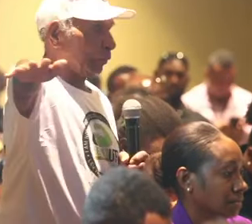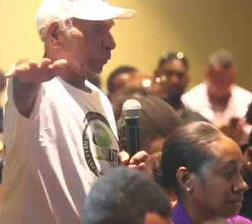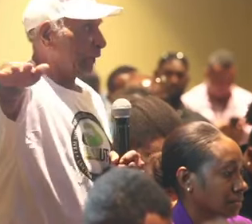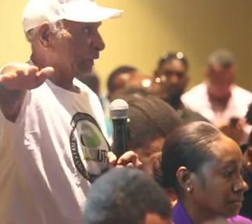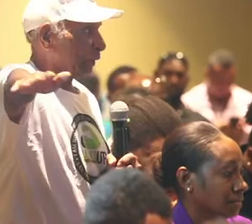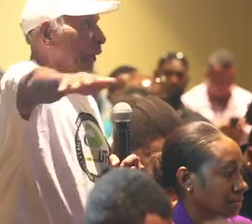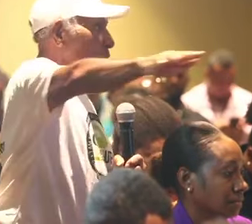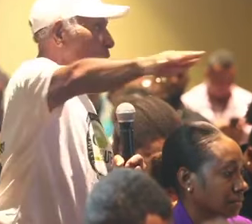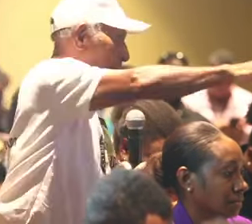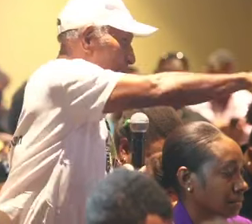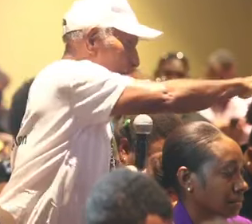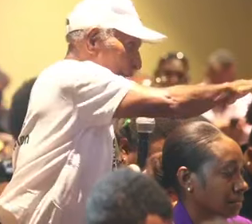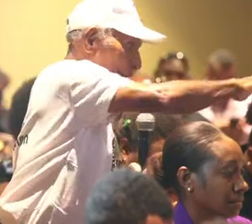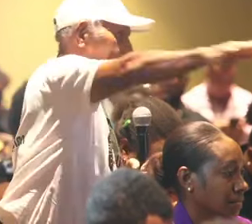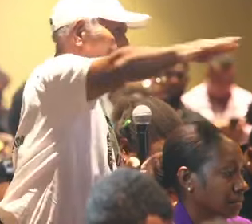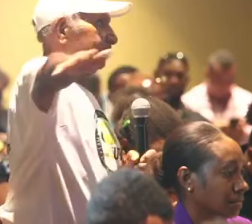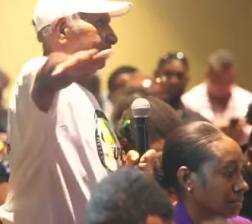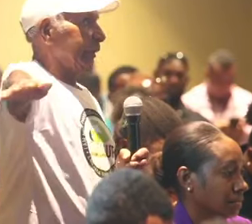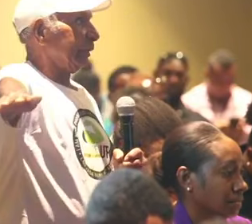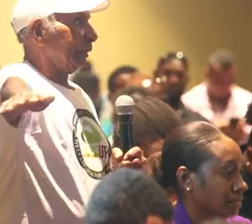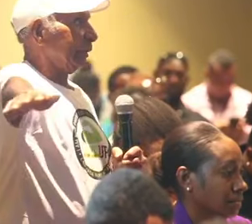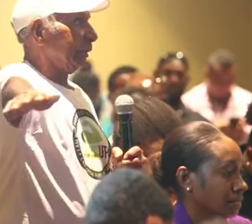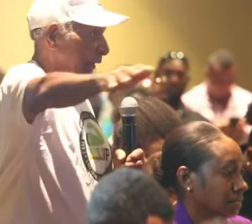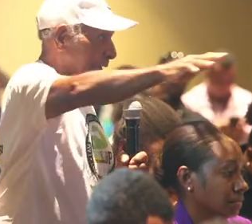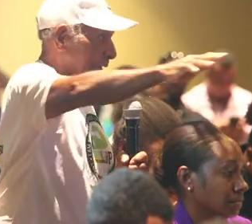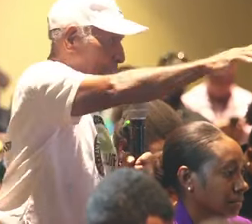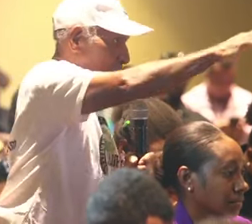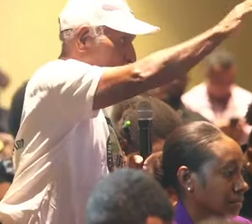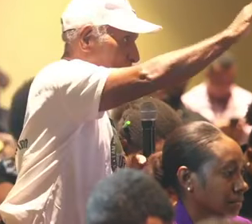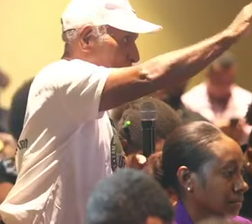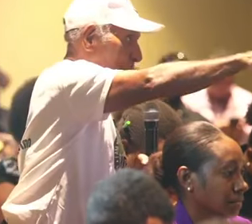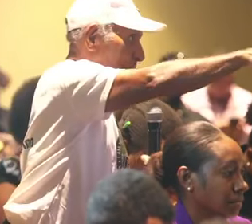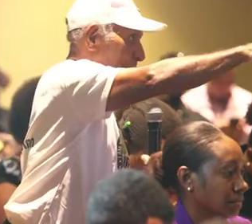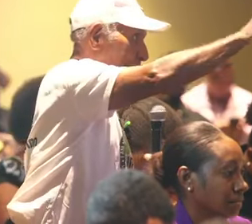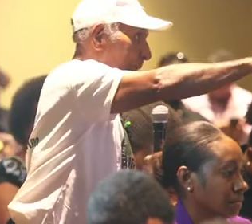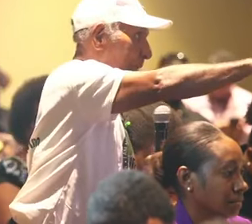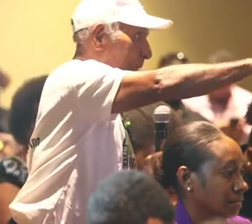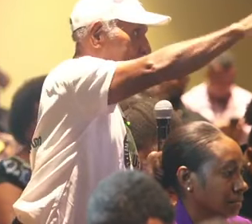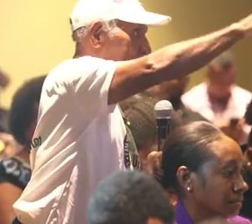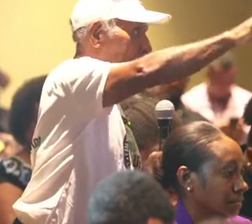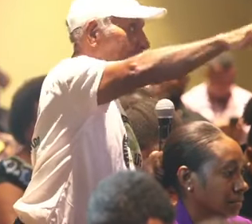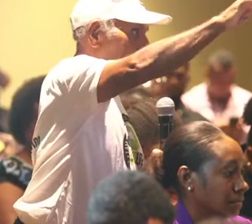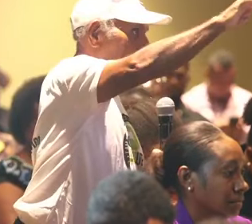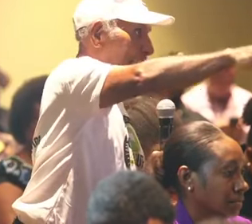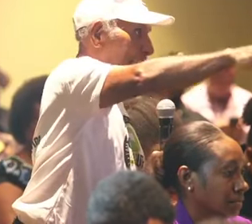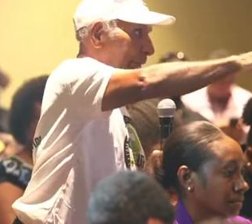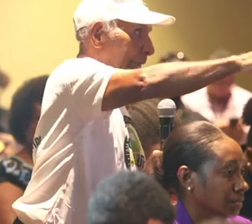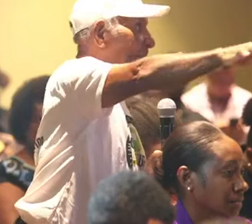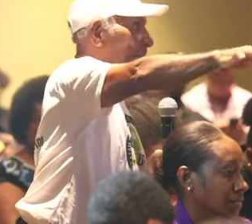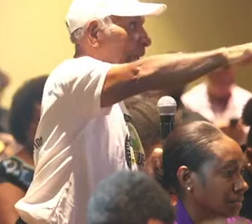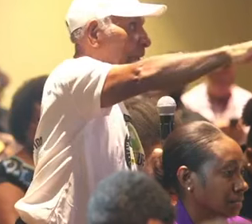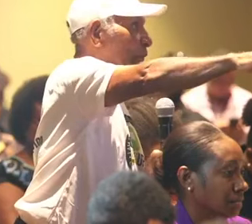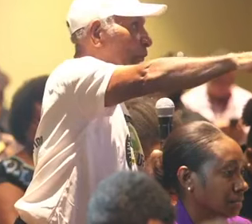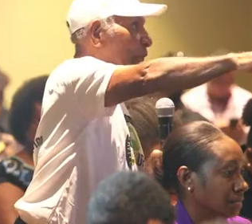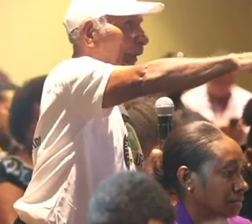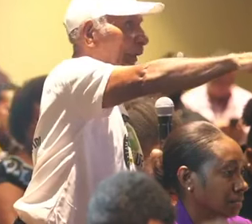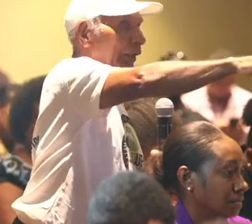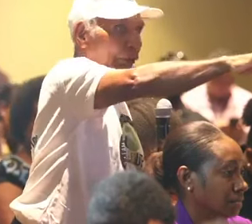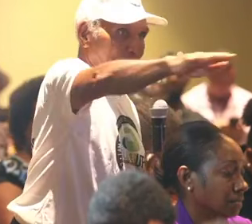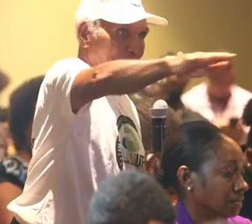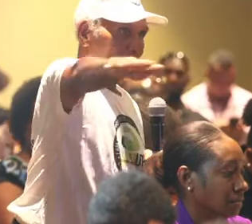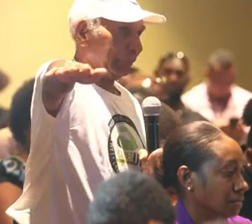group of village, only make him all get something. Me yet, me look him liable on him, me come up with us all. Plan is something come up in a non good